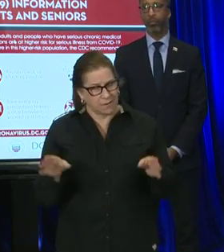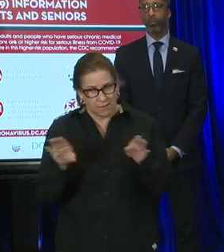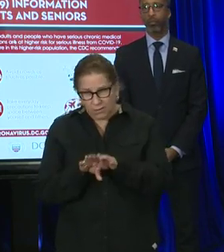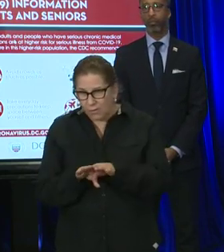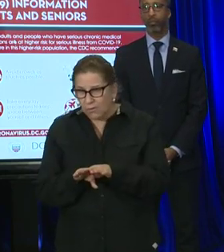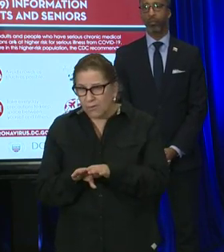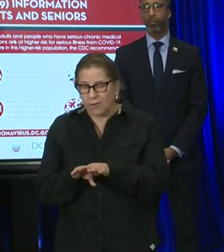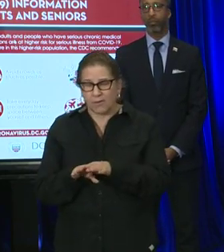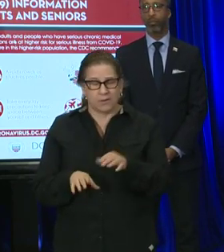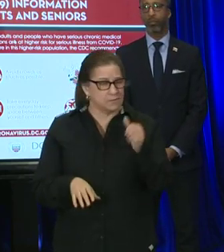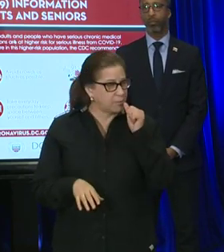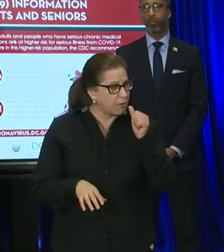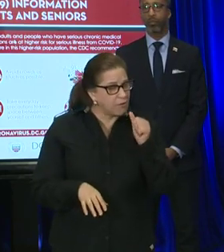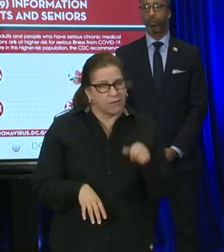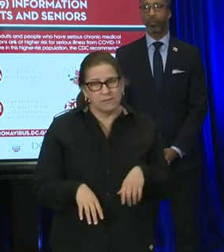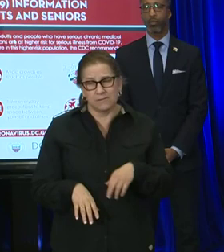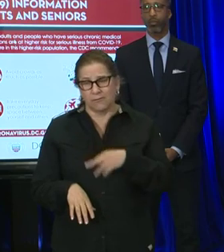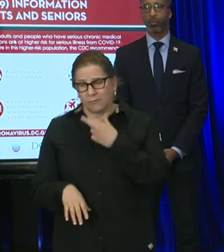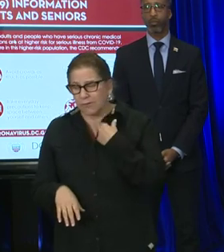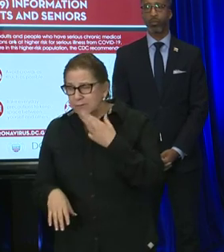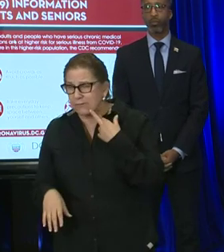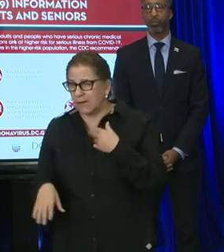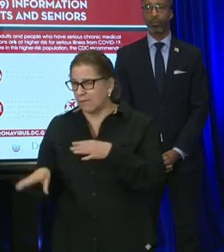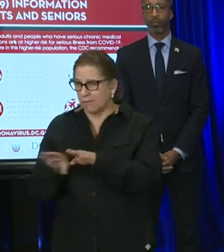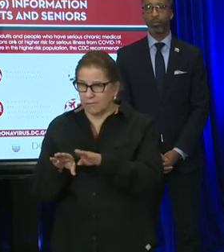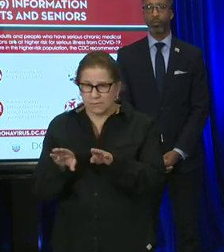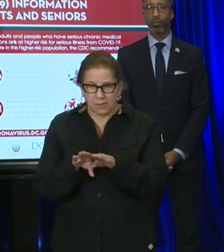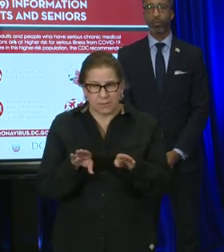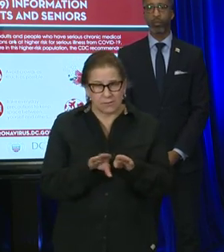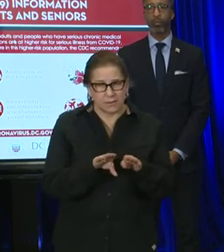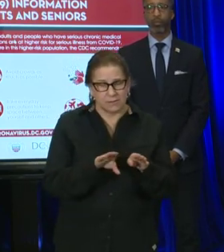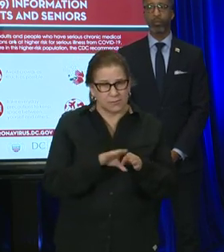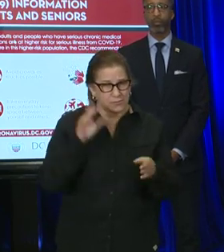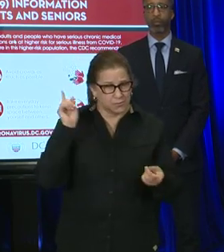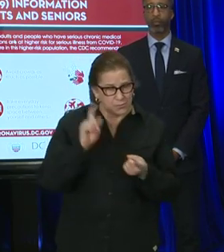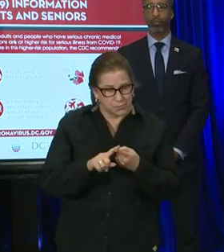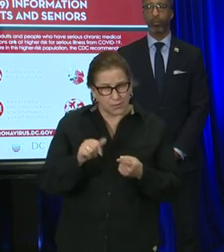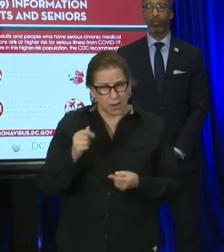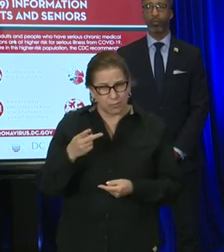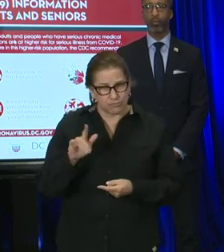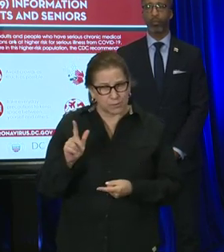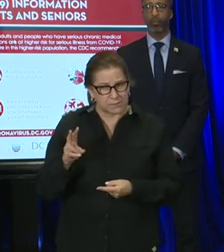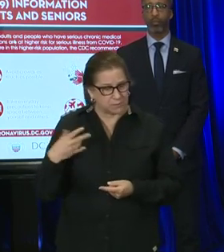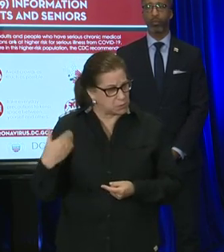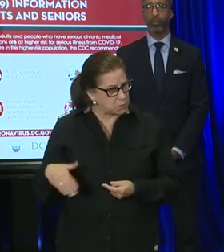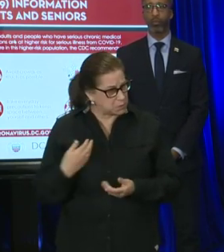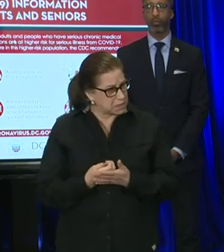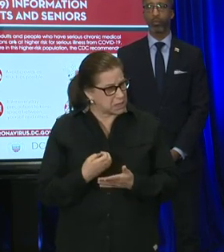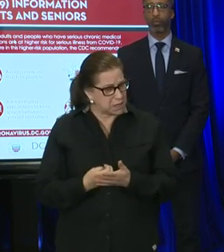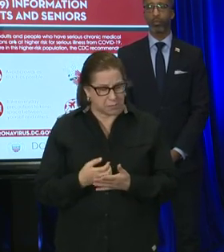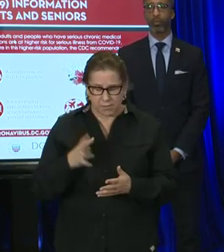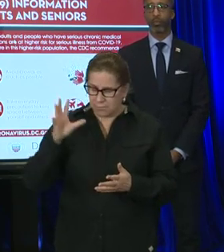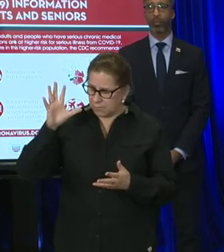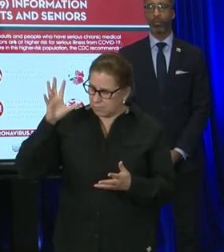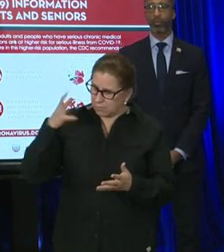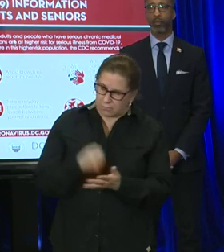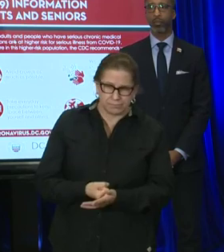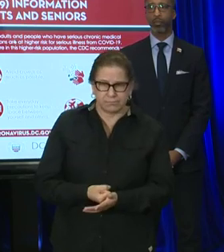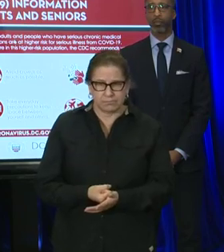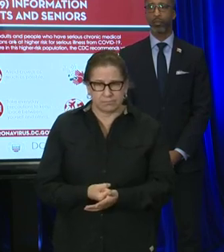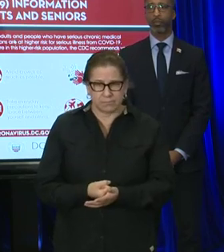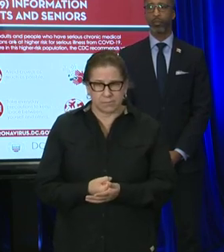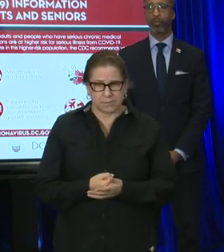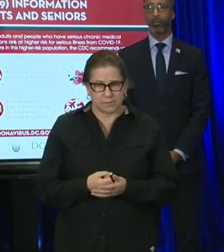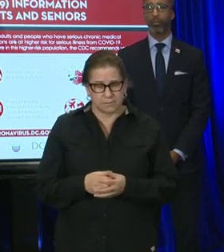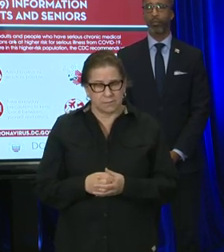pulling together a very comprehensive assessment with the CFO on our economic